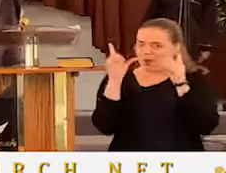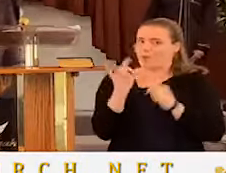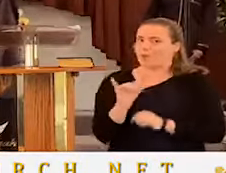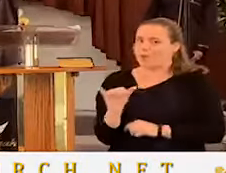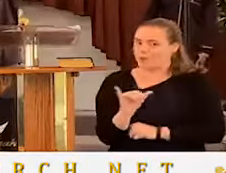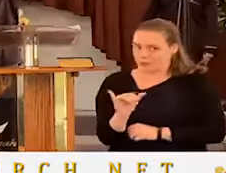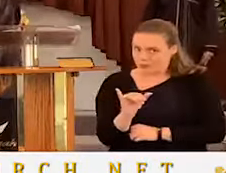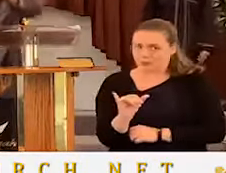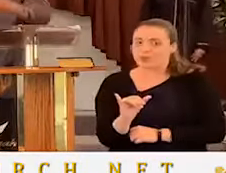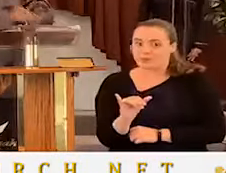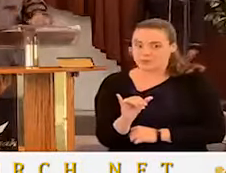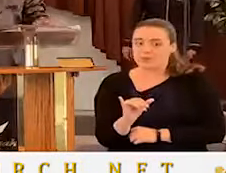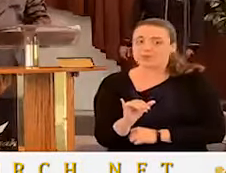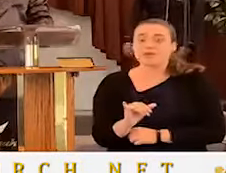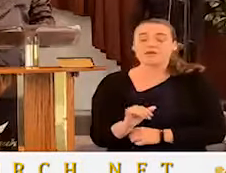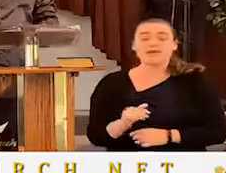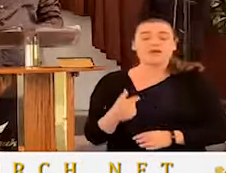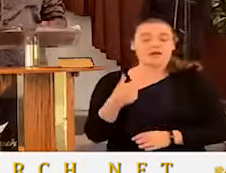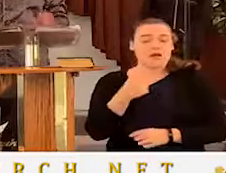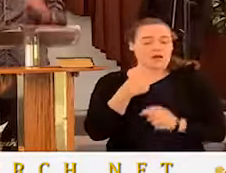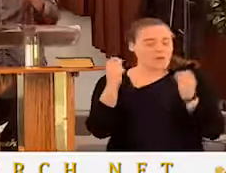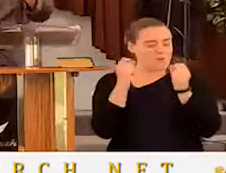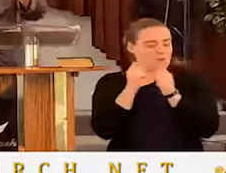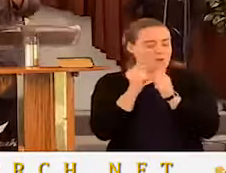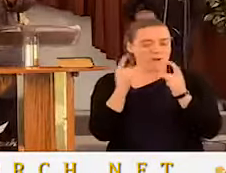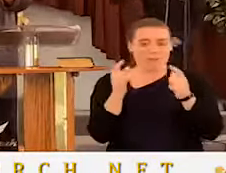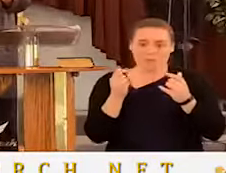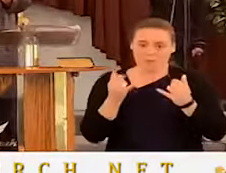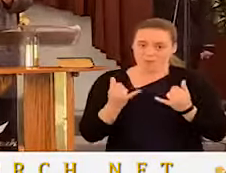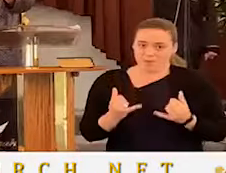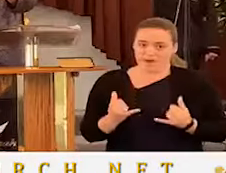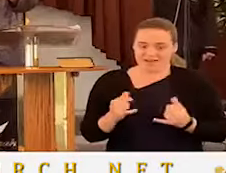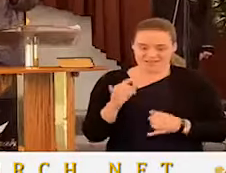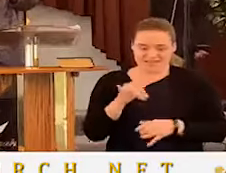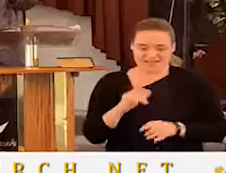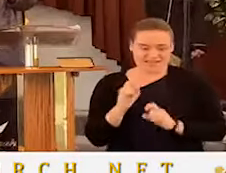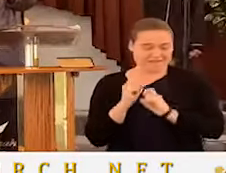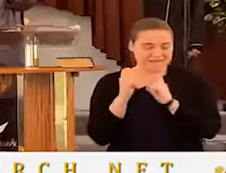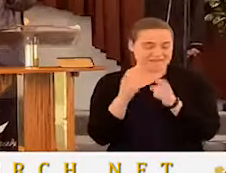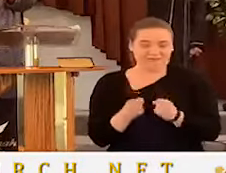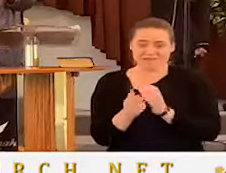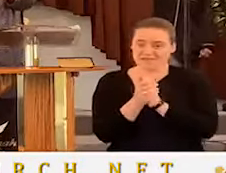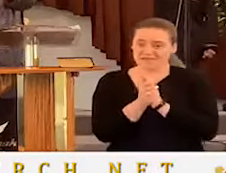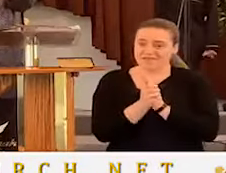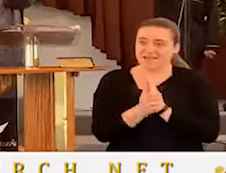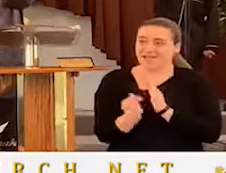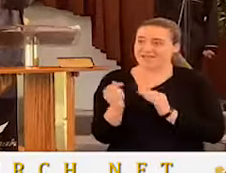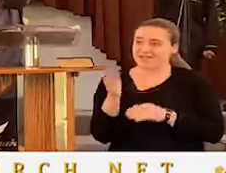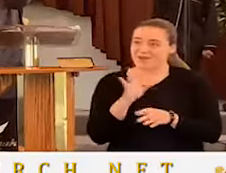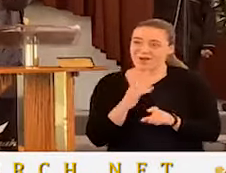And I wake up right now. That gift, that talent,